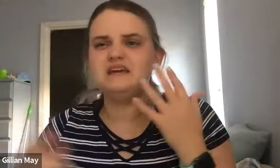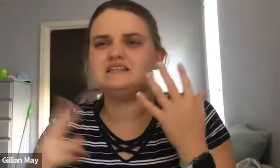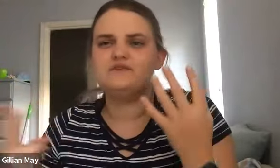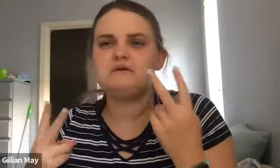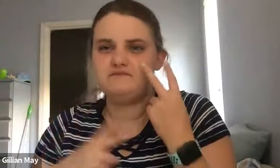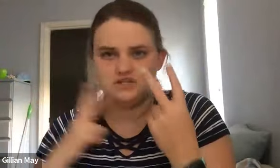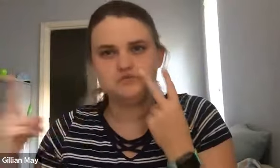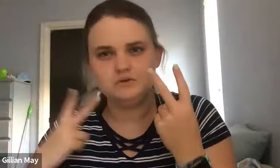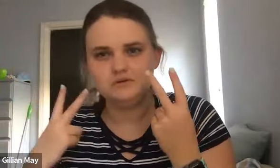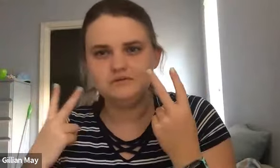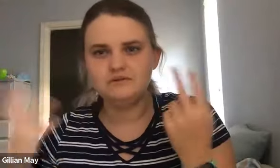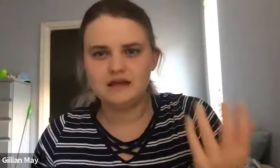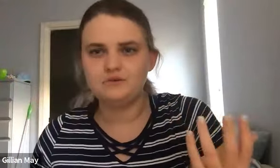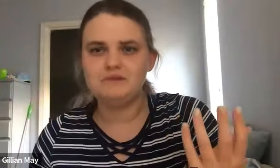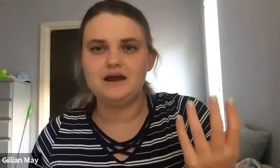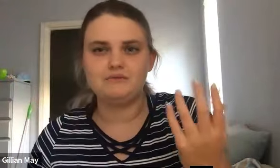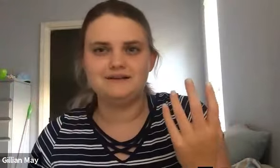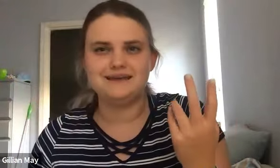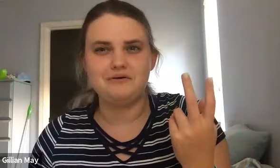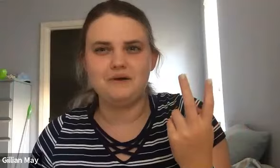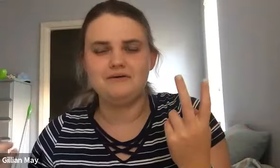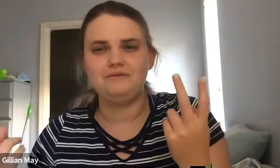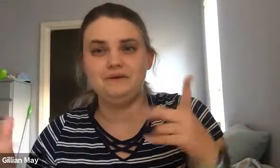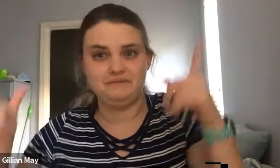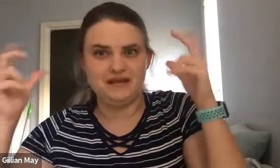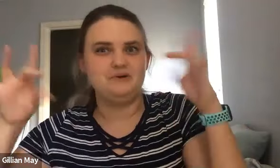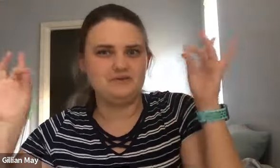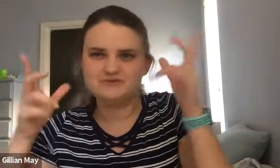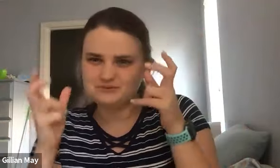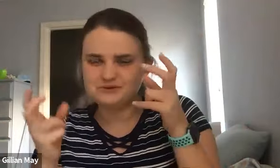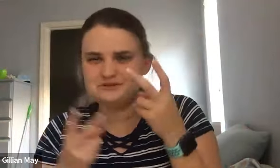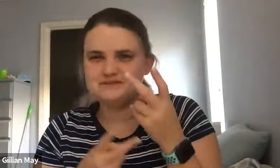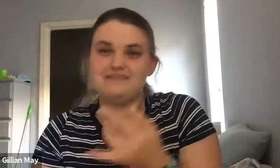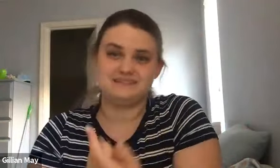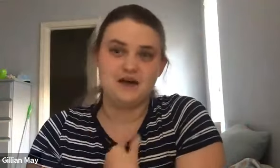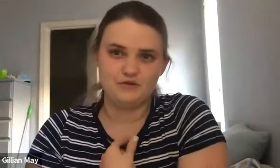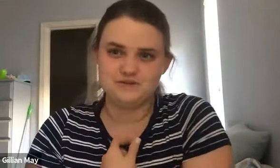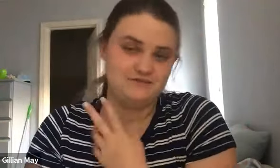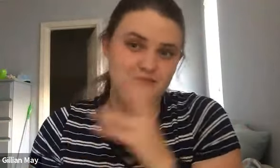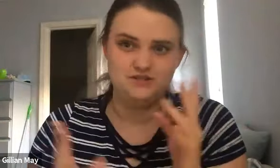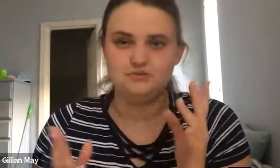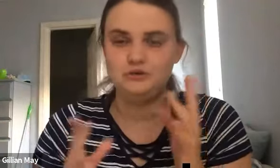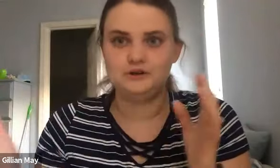again, it's very visual and we may not realize how well we can pick up on those visual cues. At least I've always been a very visual learner.